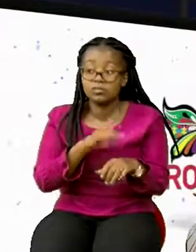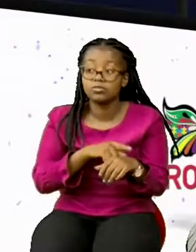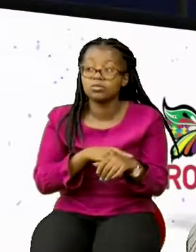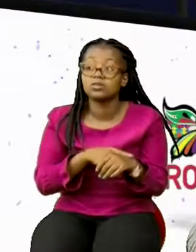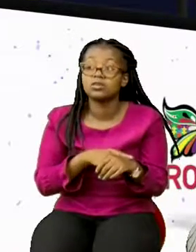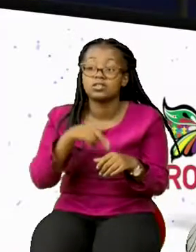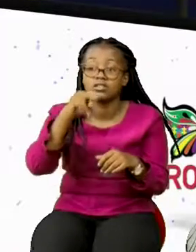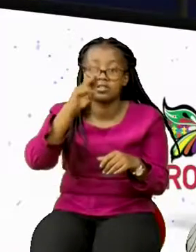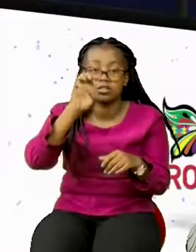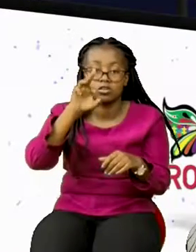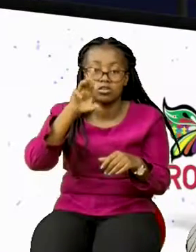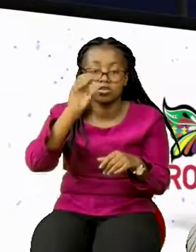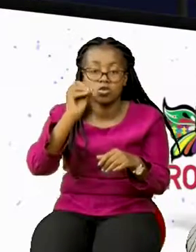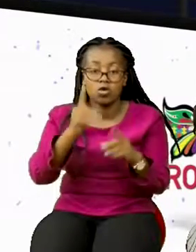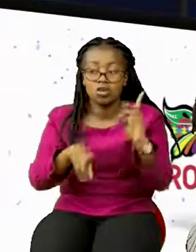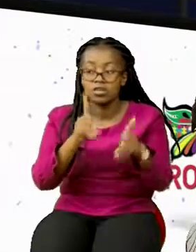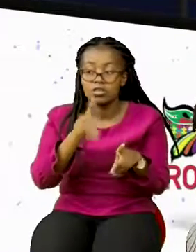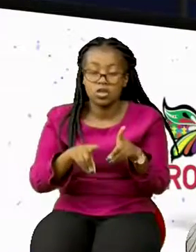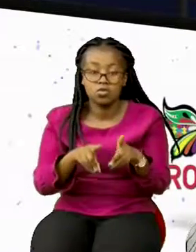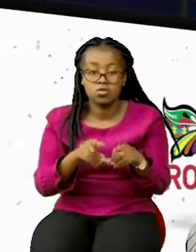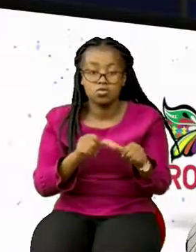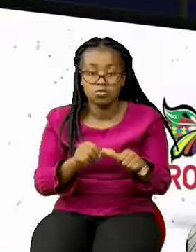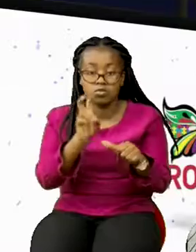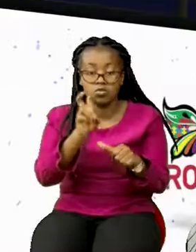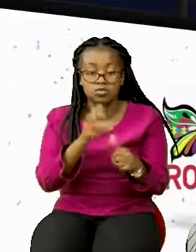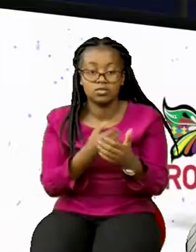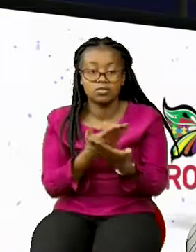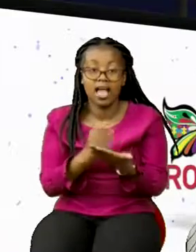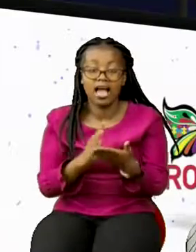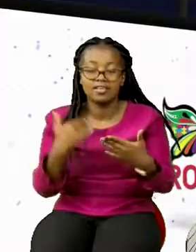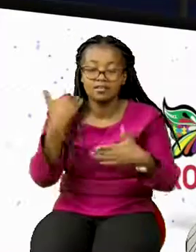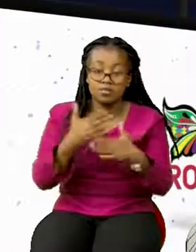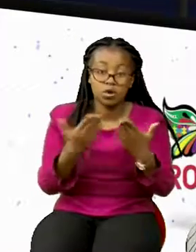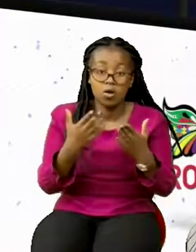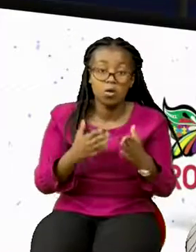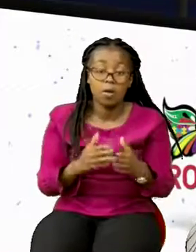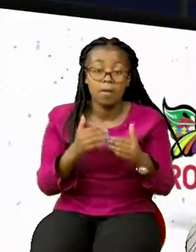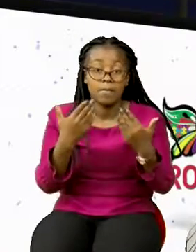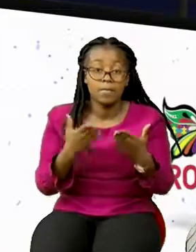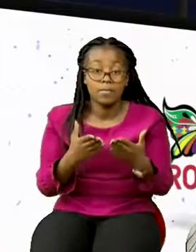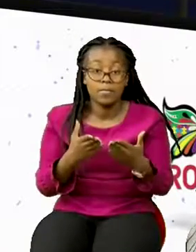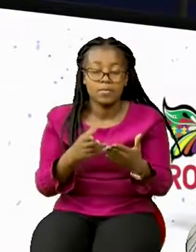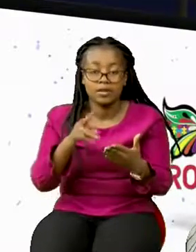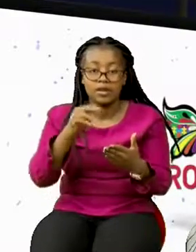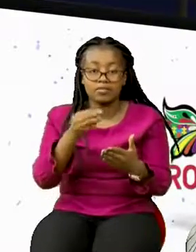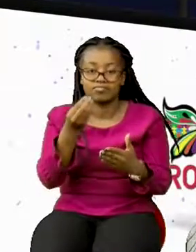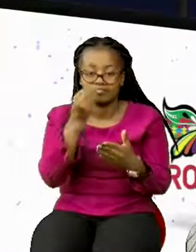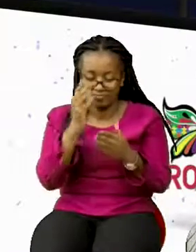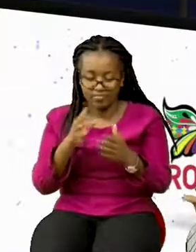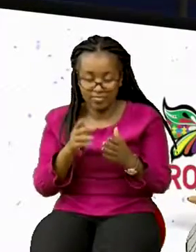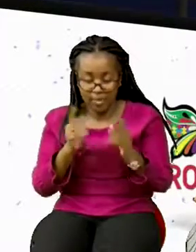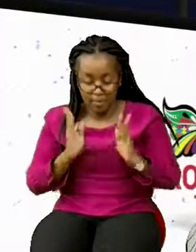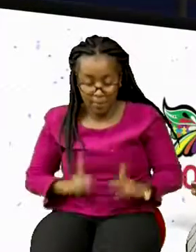and neurodiversity. So you better stick around in the other seasons when we bring nutritionists to actually help us through